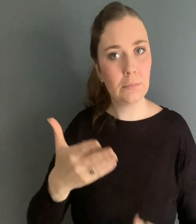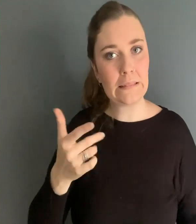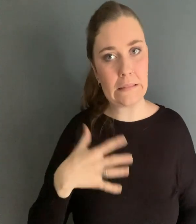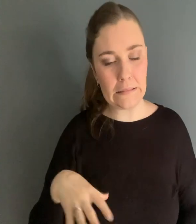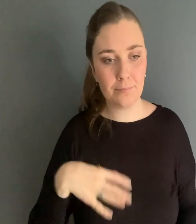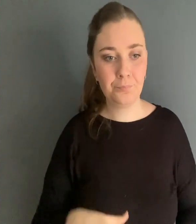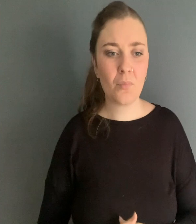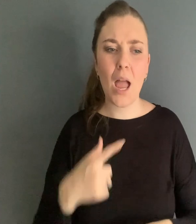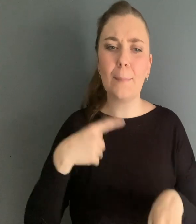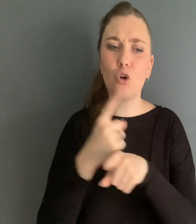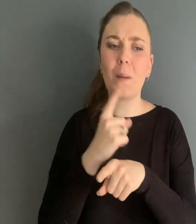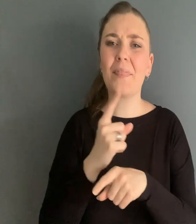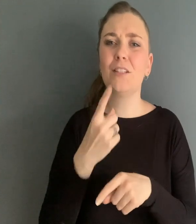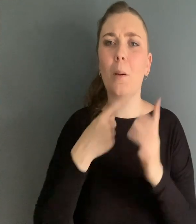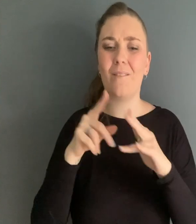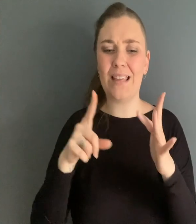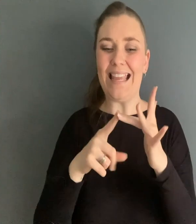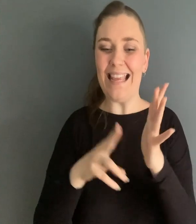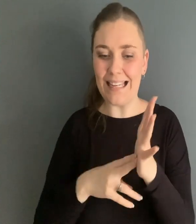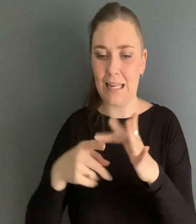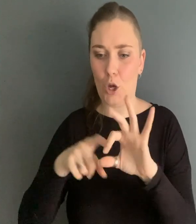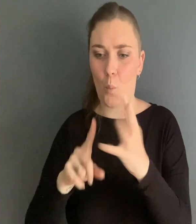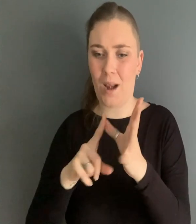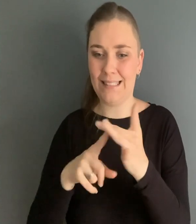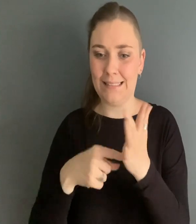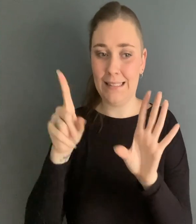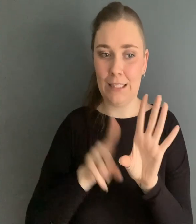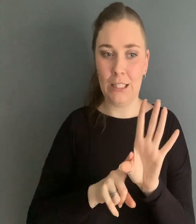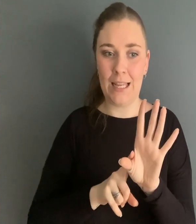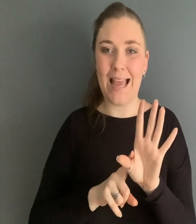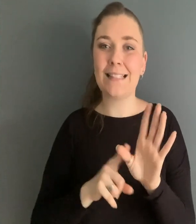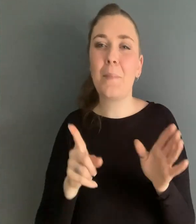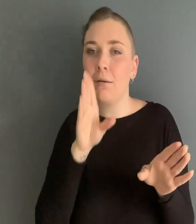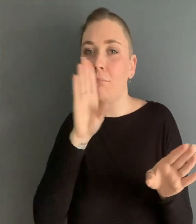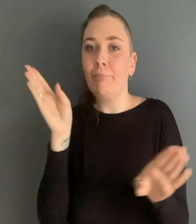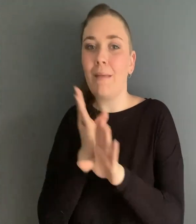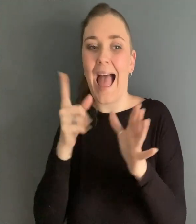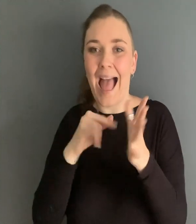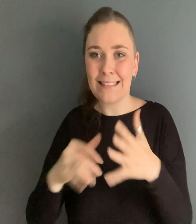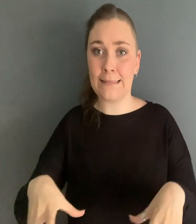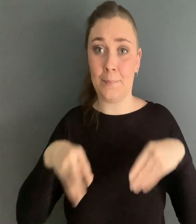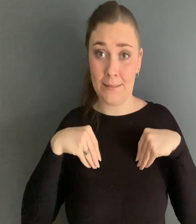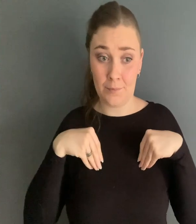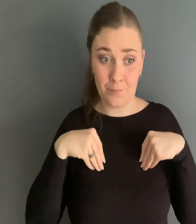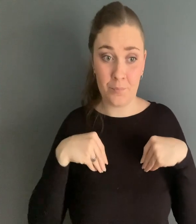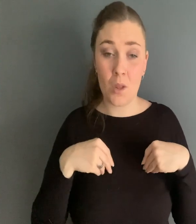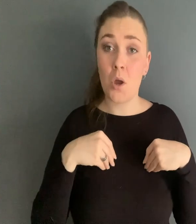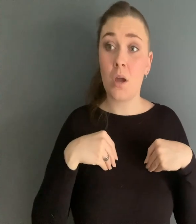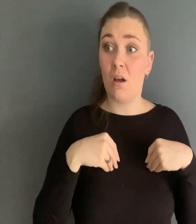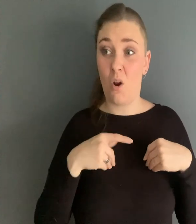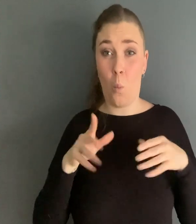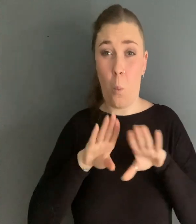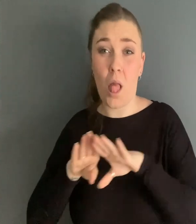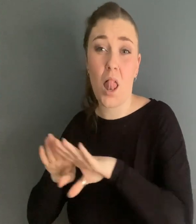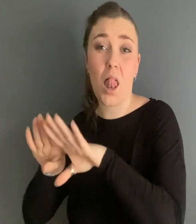a kind of inequality, inequality disguised as acceptance. A one-size-fits-all approach